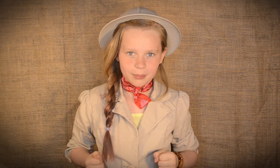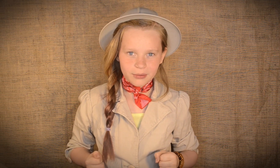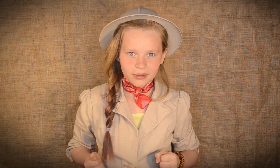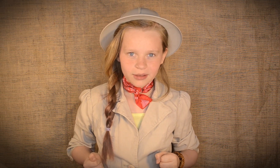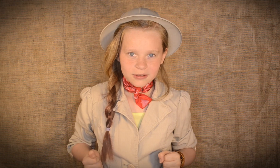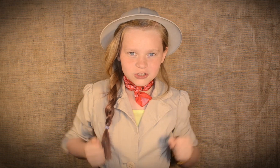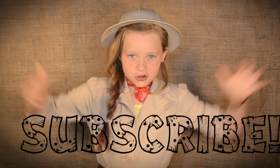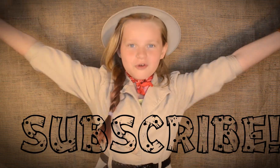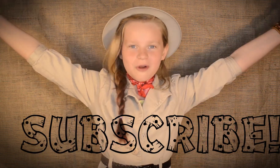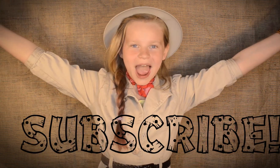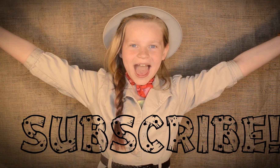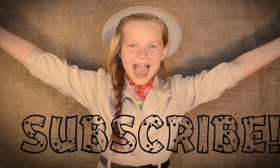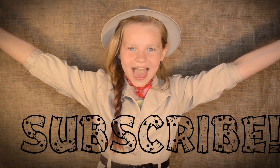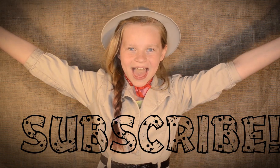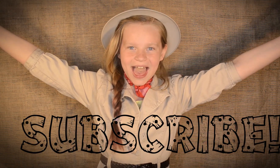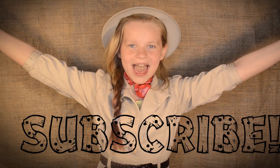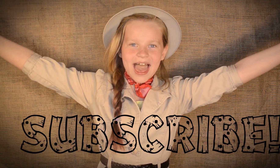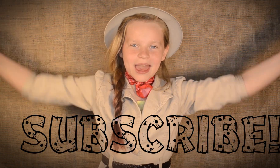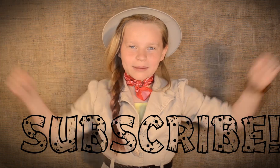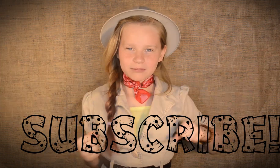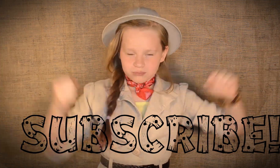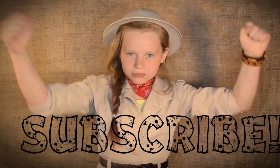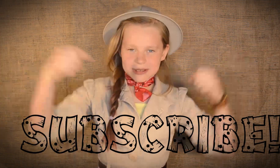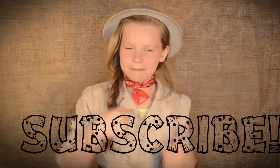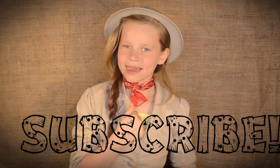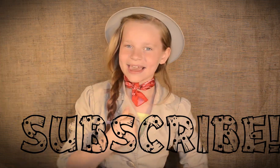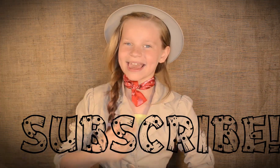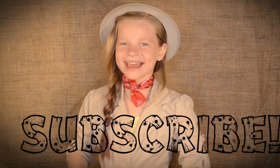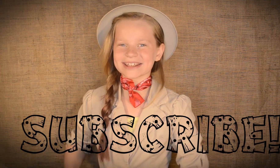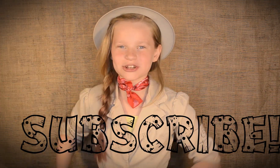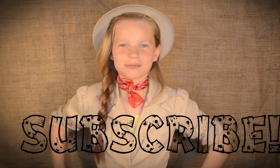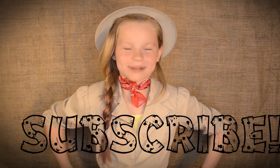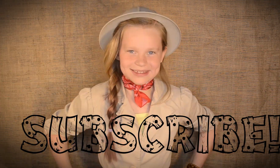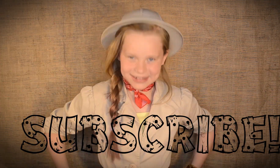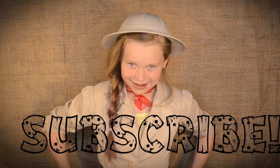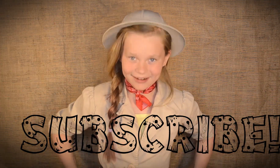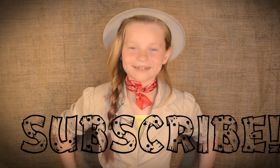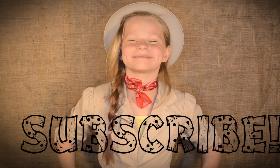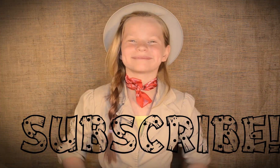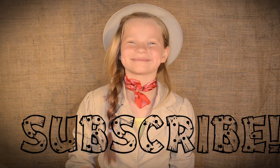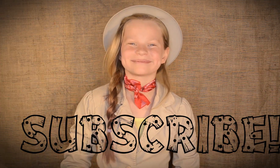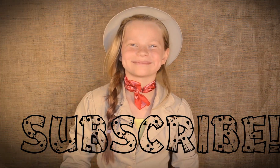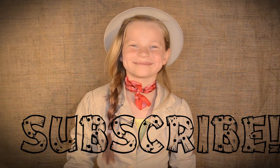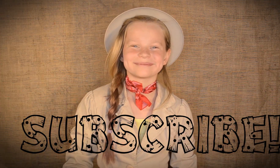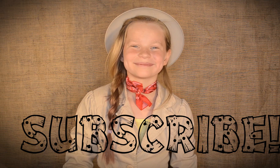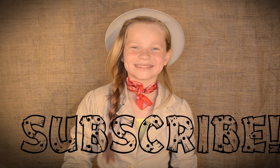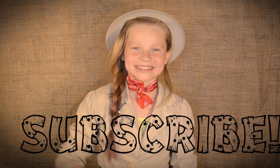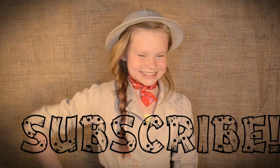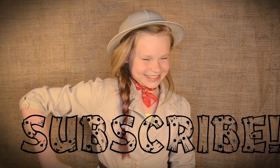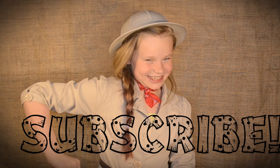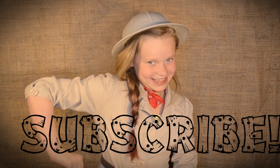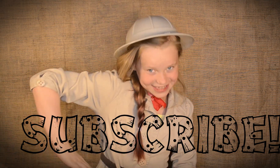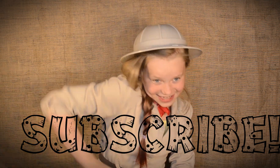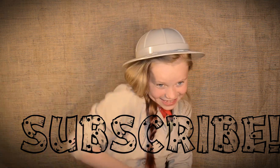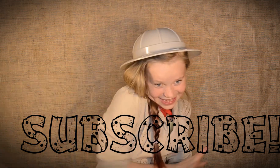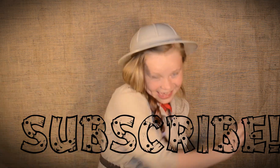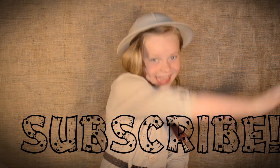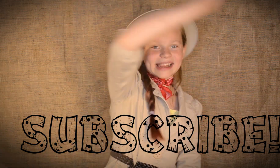Subscribe To me, Hand Truth Plus Dare See you